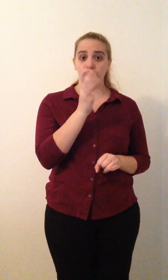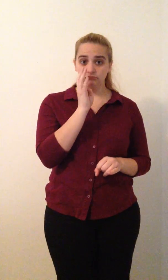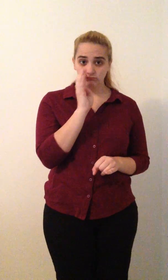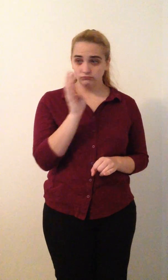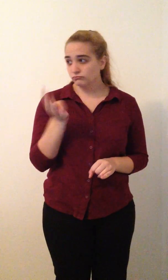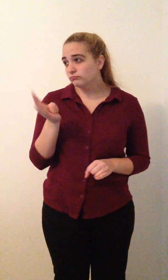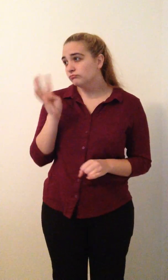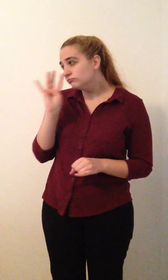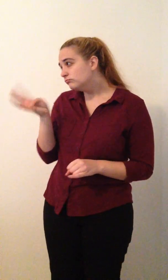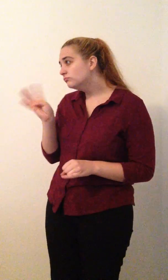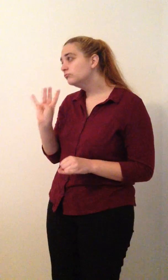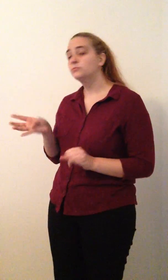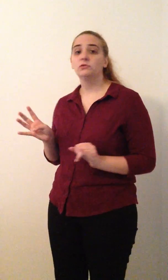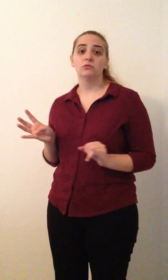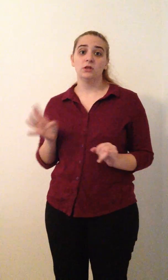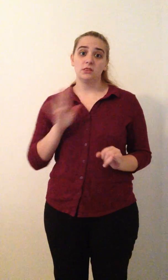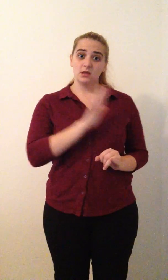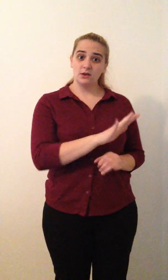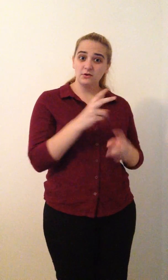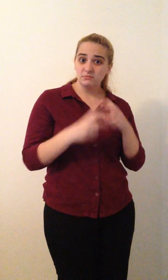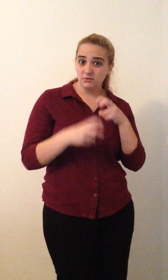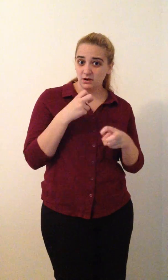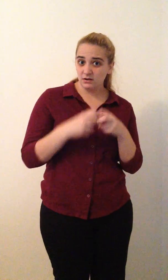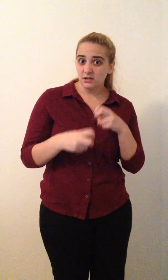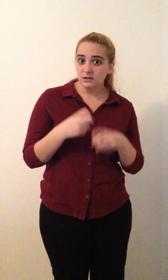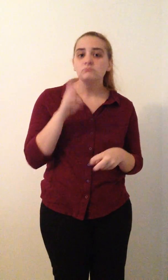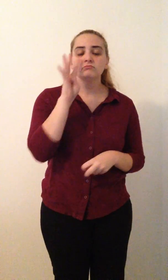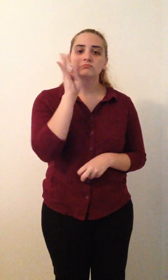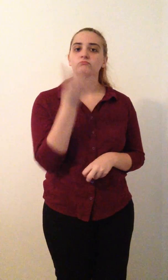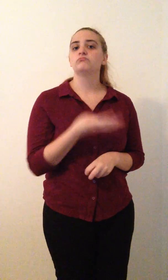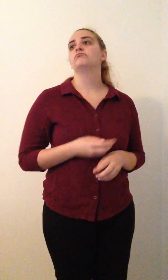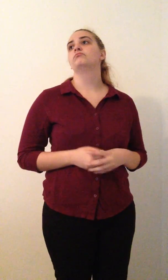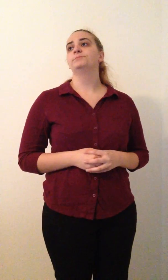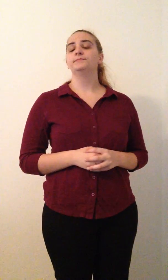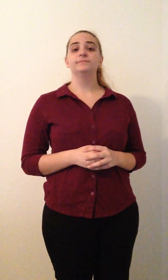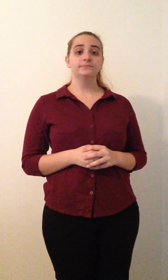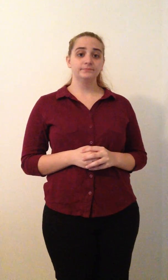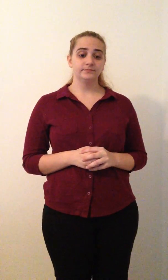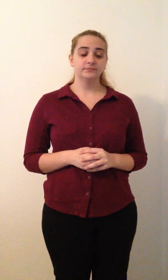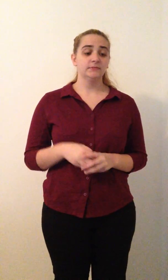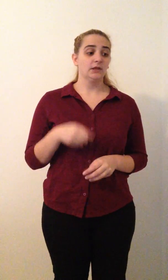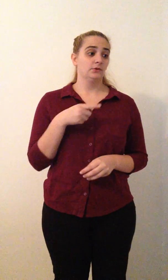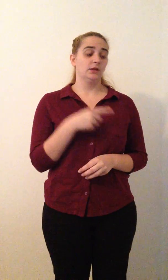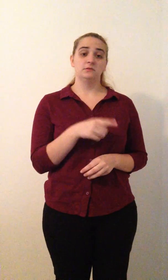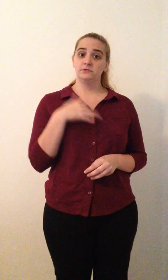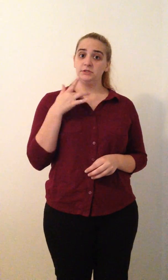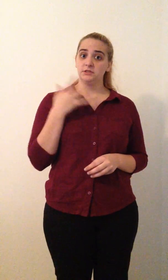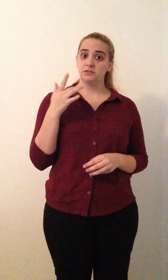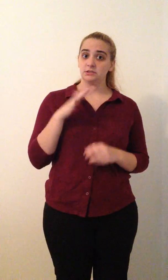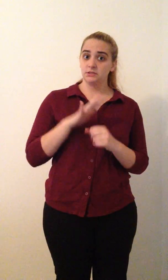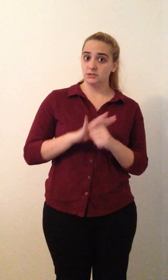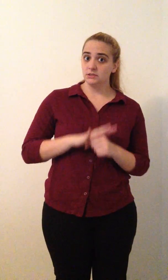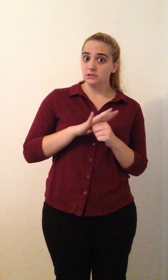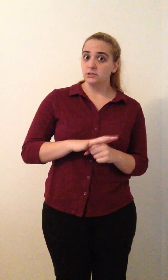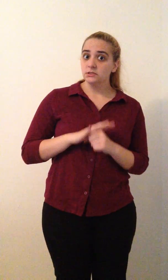you. They start to avoid things, and when they're distressed or upset about something, they don't go